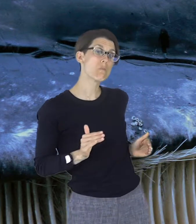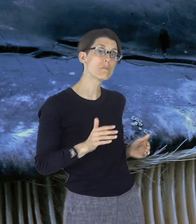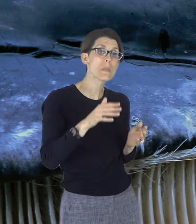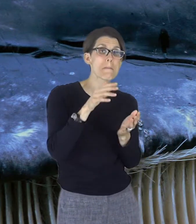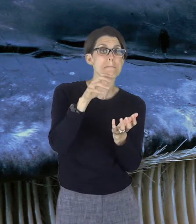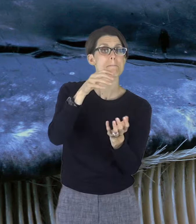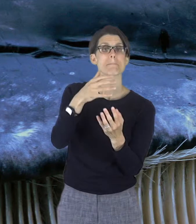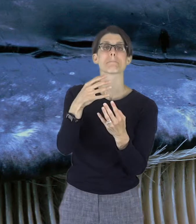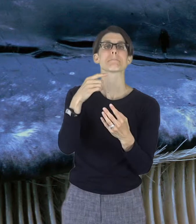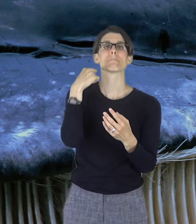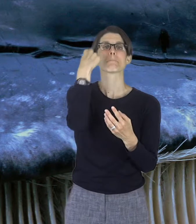in.